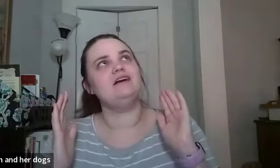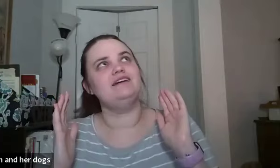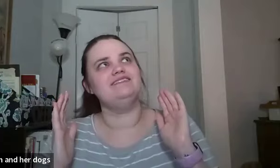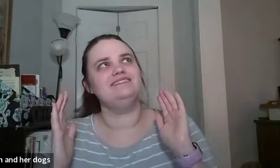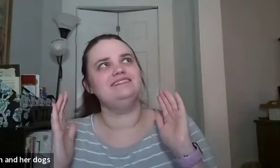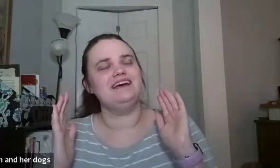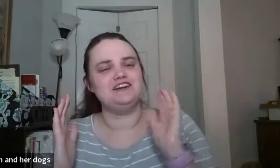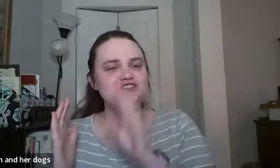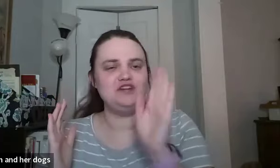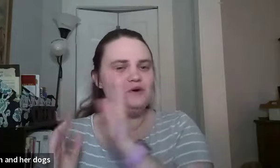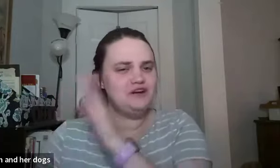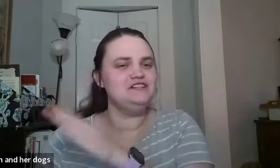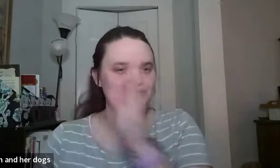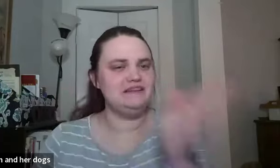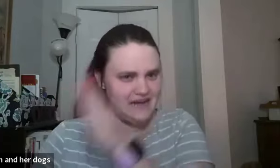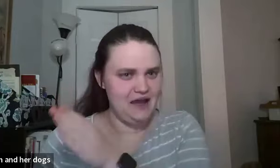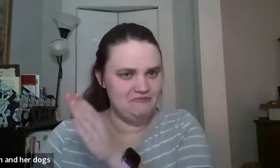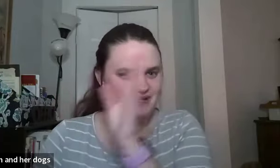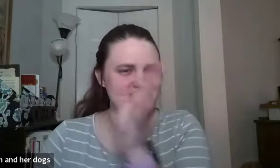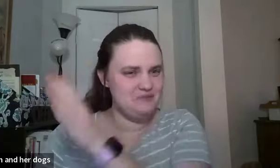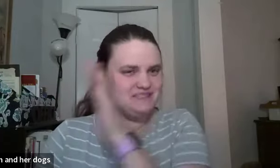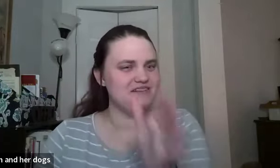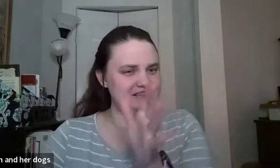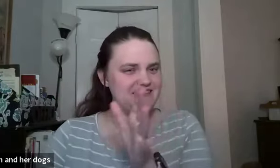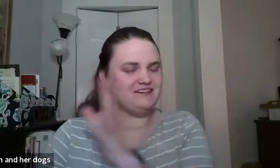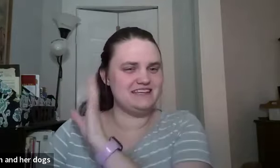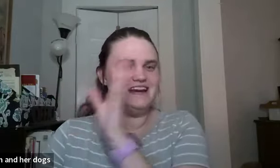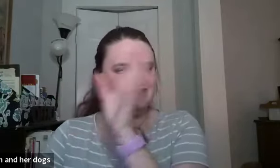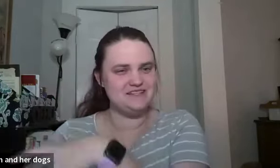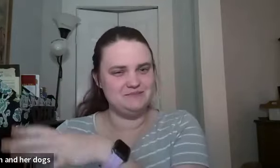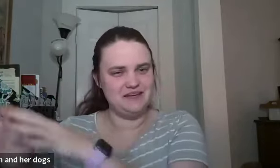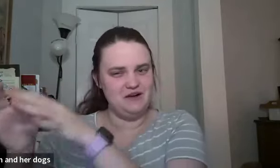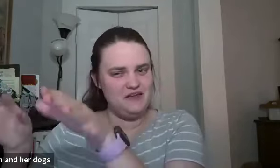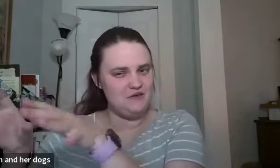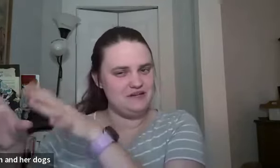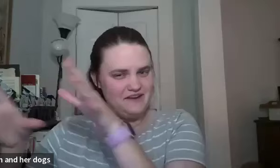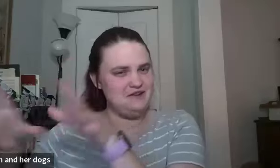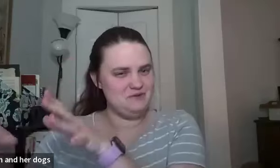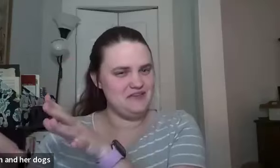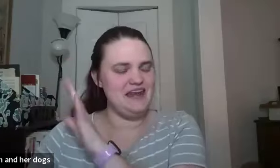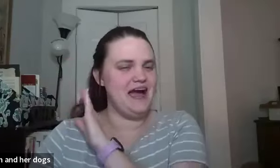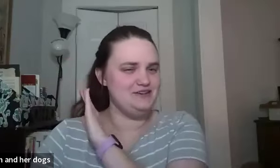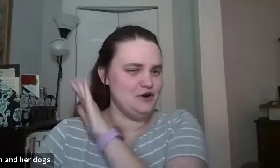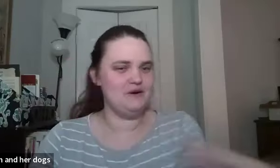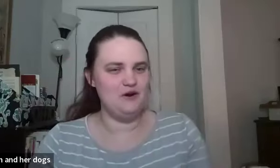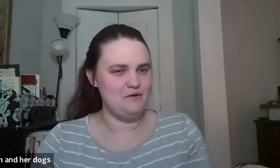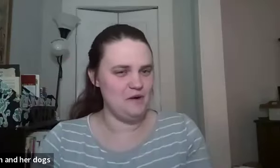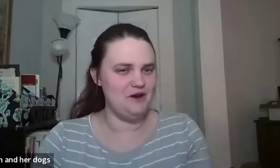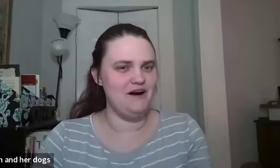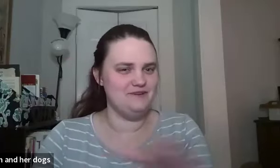okay. Actually, no, we're gonna do clean how because that one's a little easier because then I'd have to explain all the other ways of how you'd word that, and I don't want to overwhelm y'all. I feel like